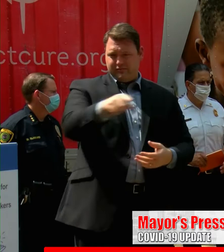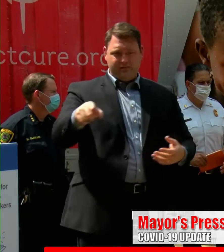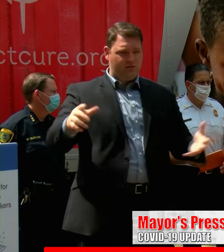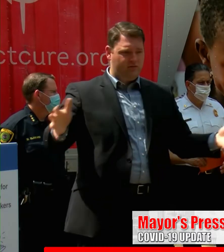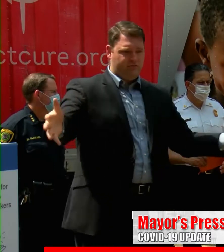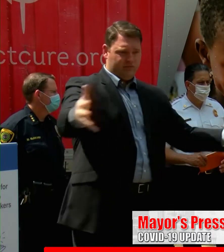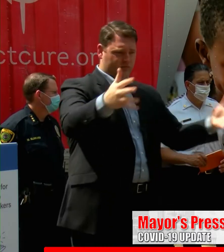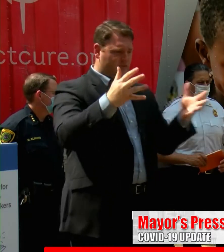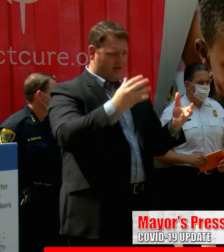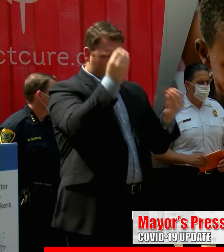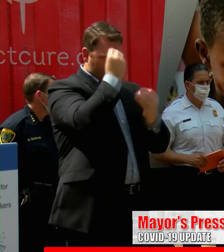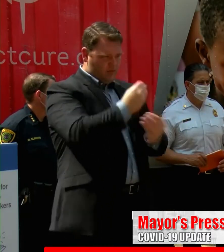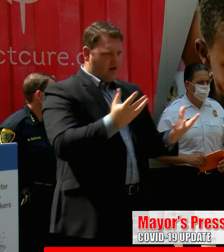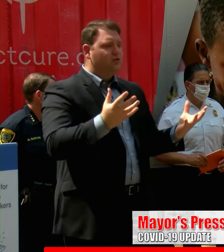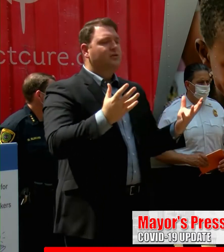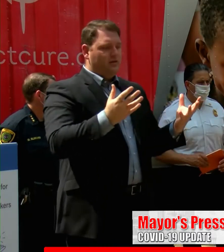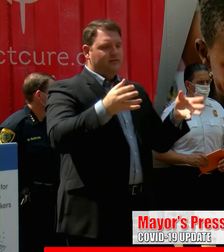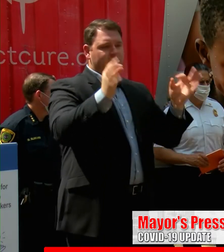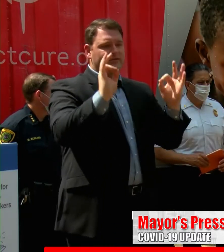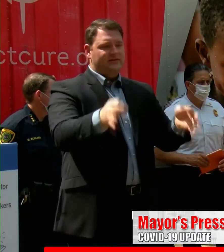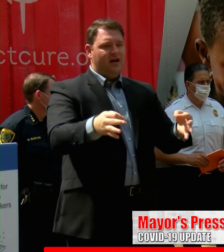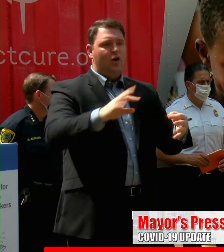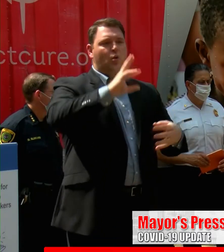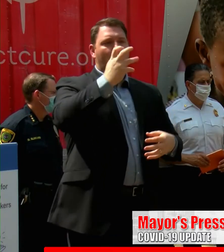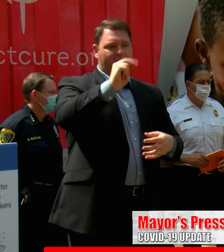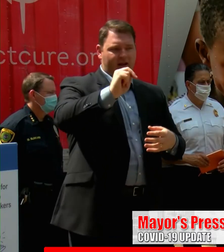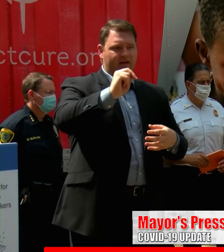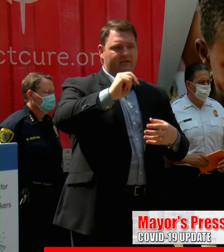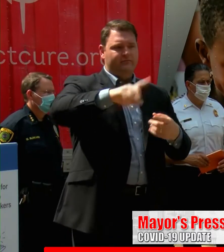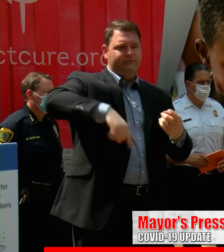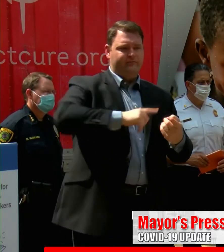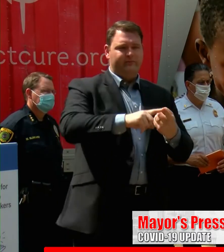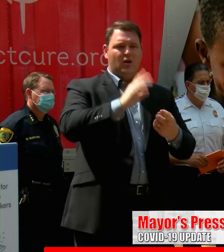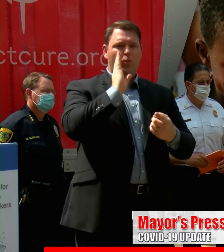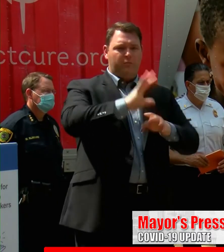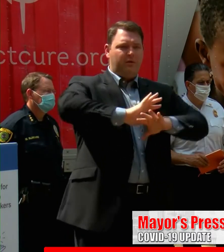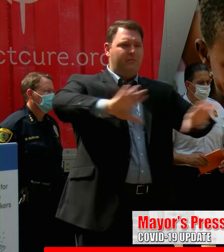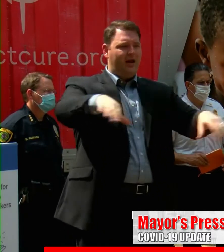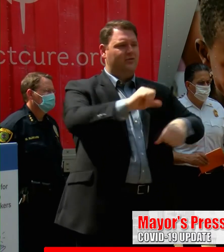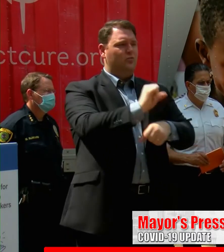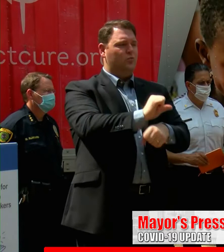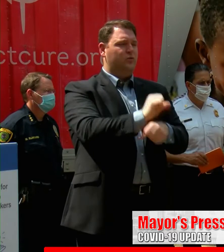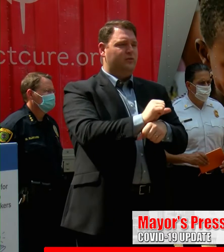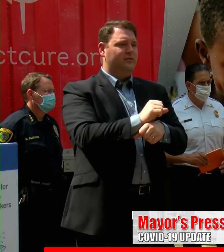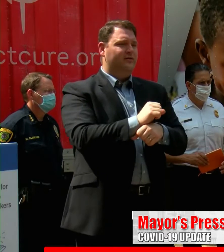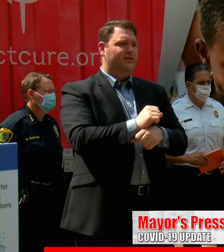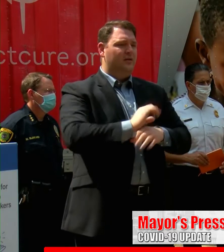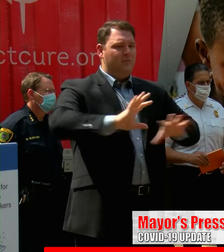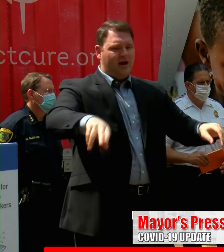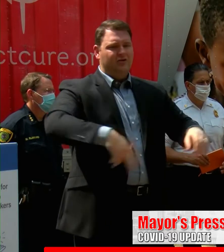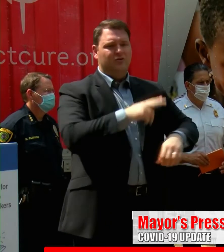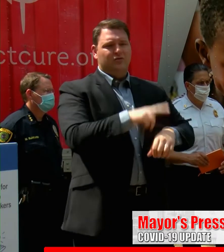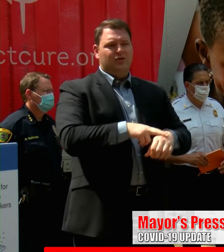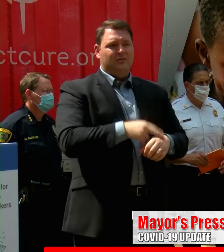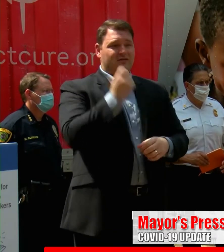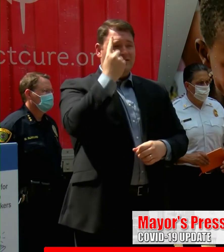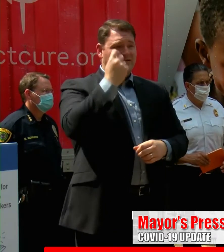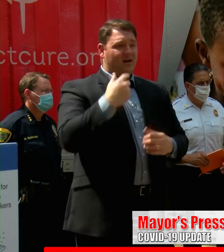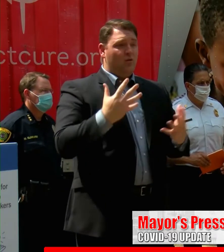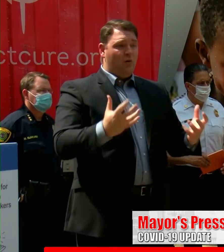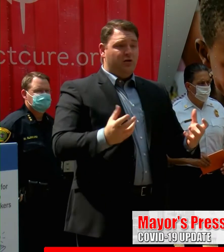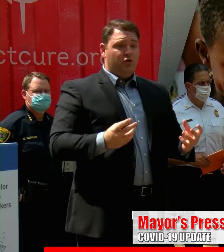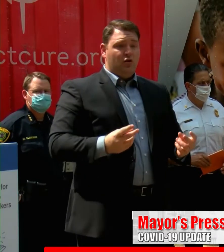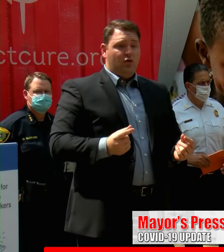back to some degree of normalcy. We're all anxious to do that, but we want to do it in a very prudent and wise fashion. What we don't want to